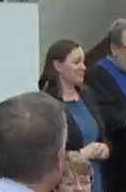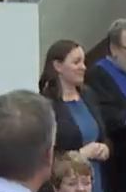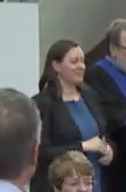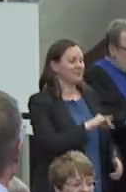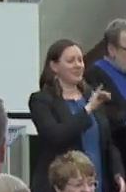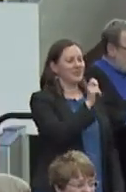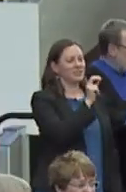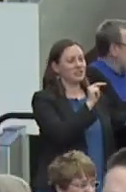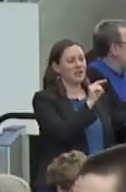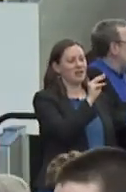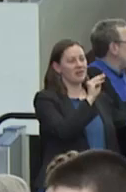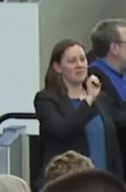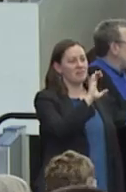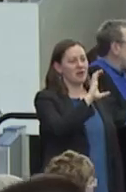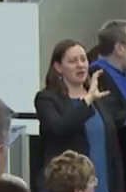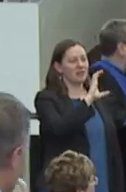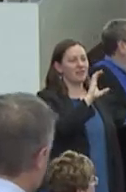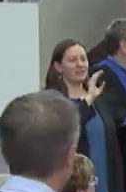Jean-Marc Sampson.